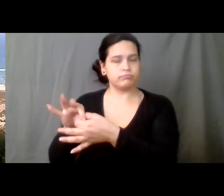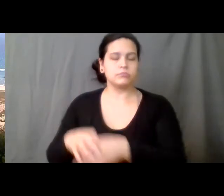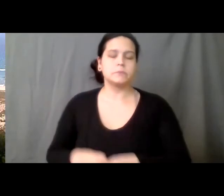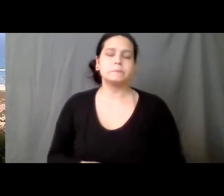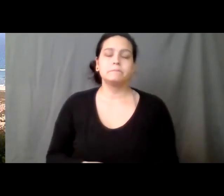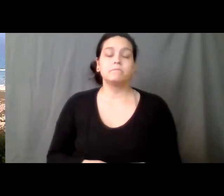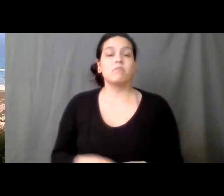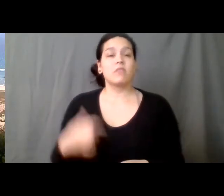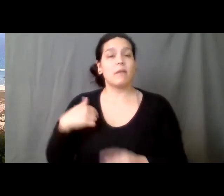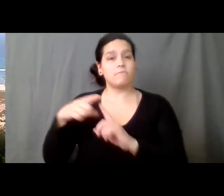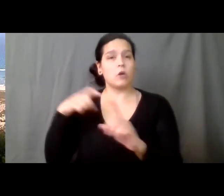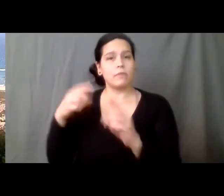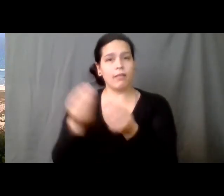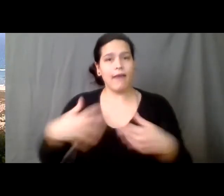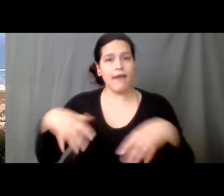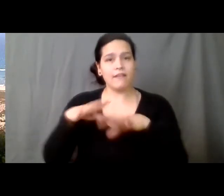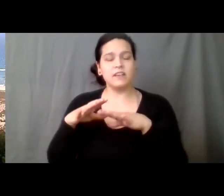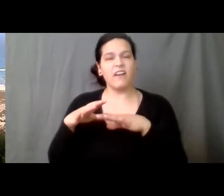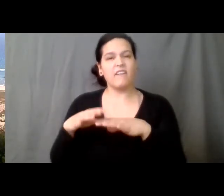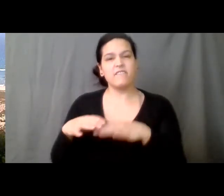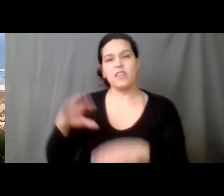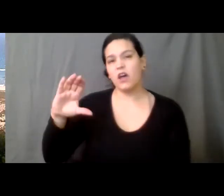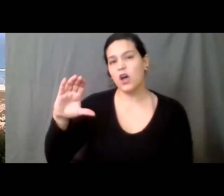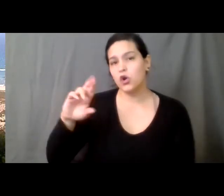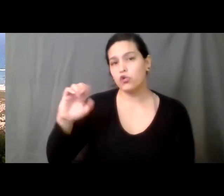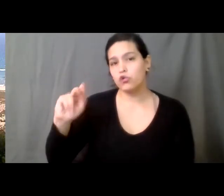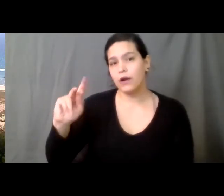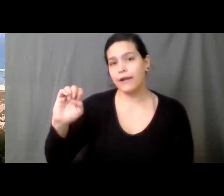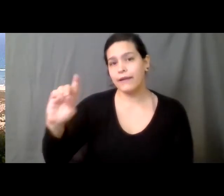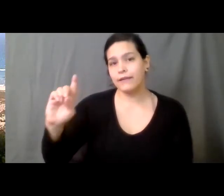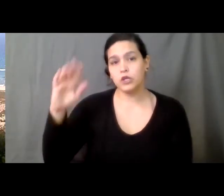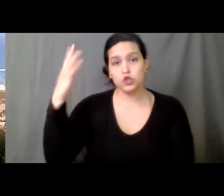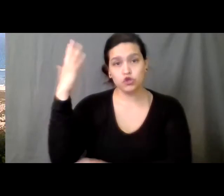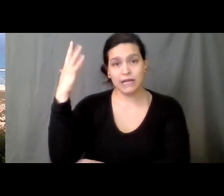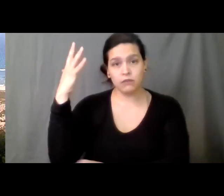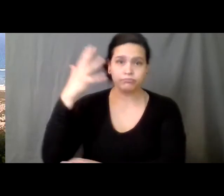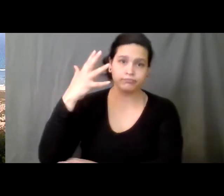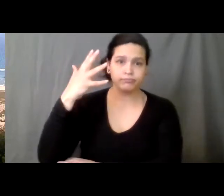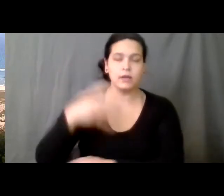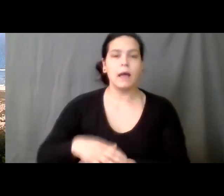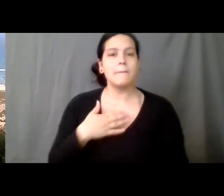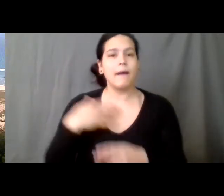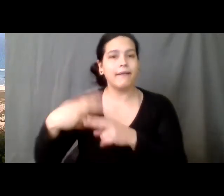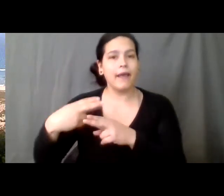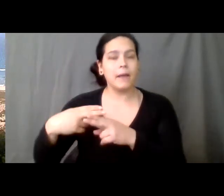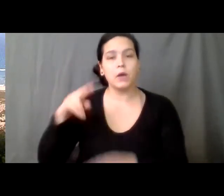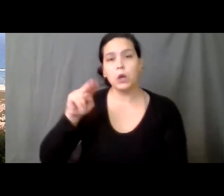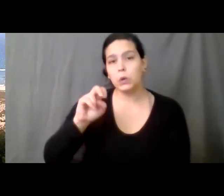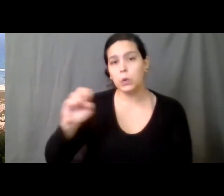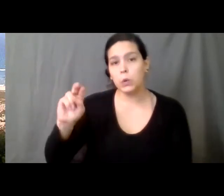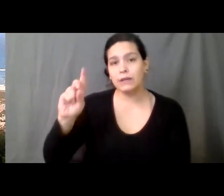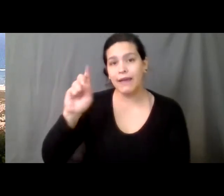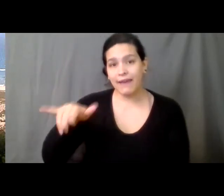in northern Michigan here. And I am, my name is Noonday, otherwise known as